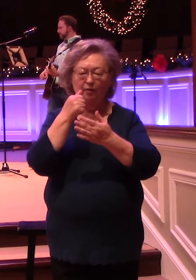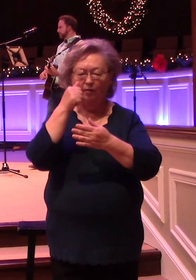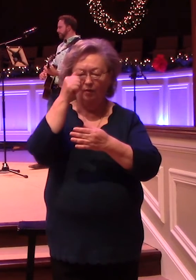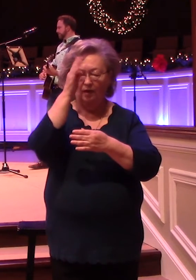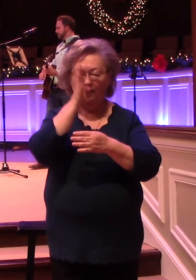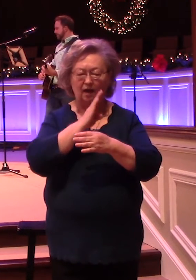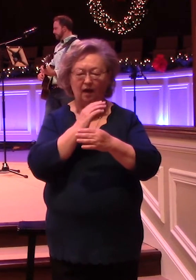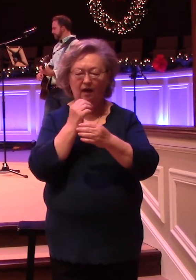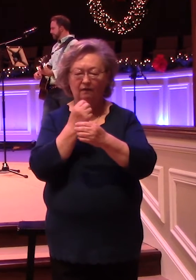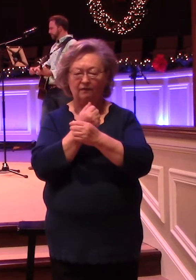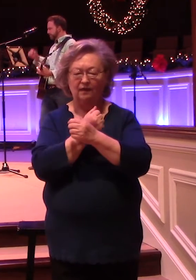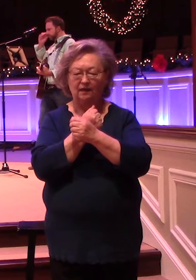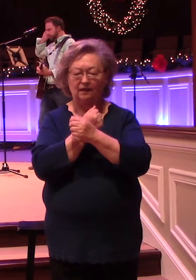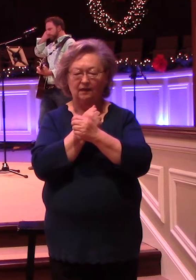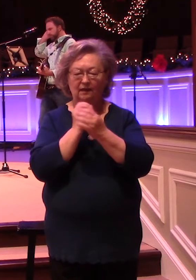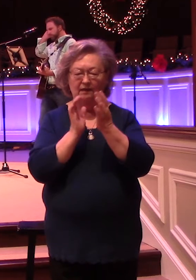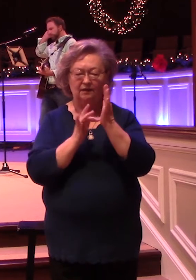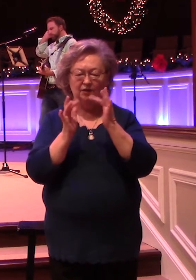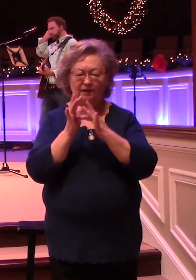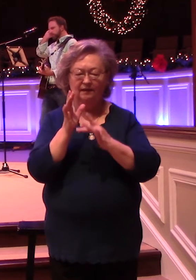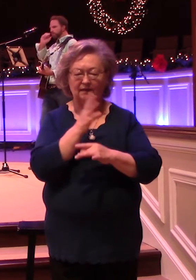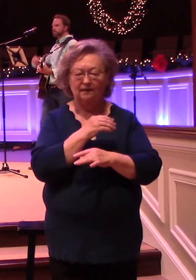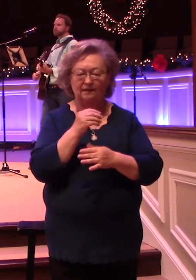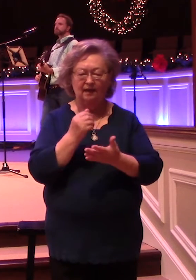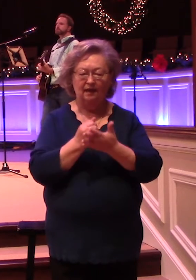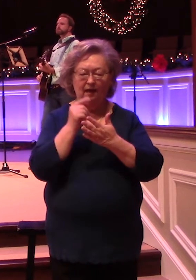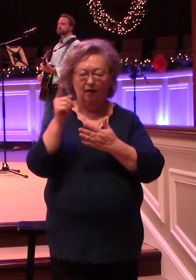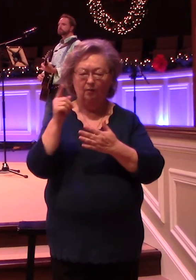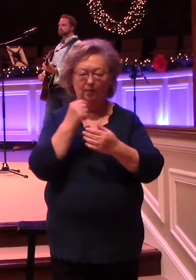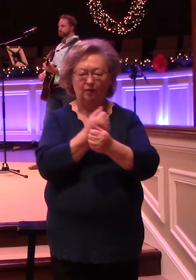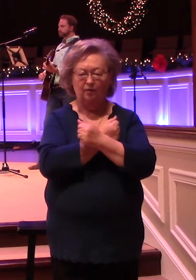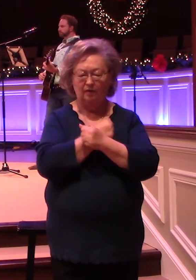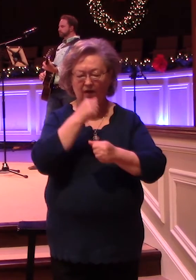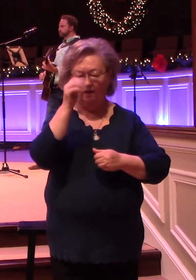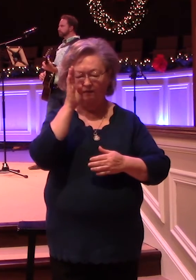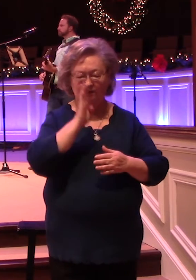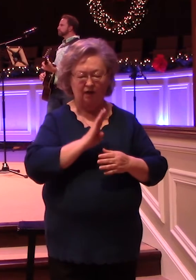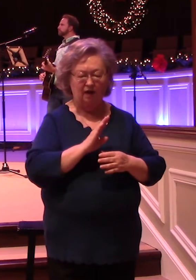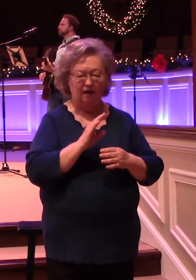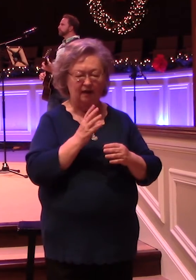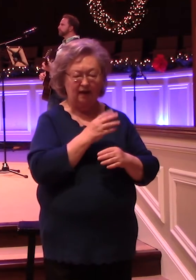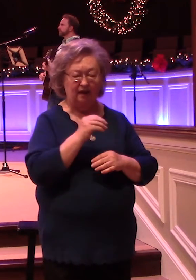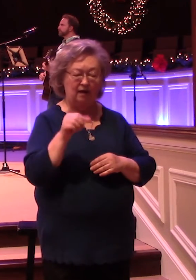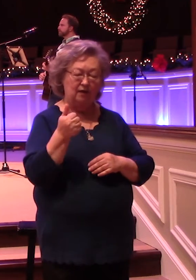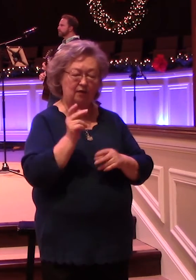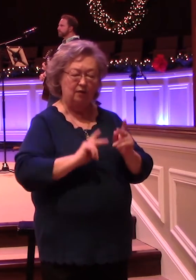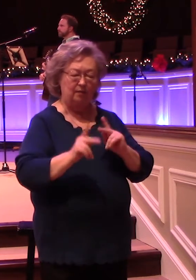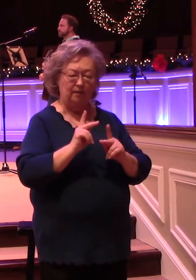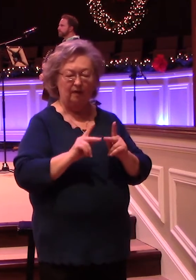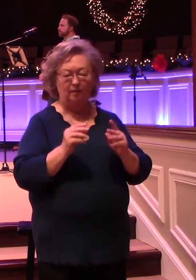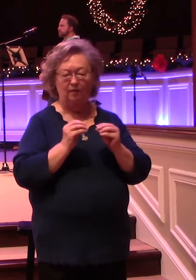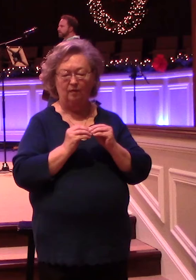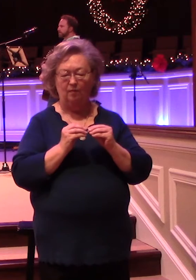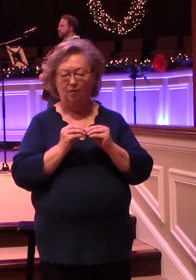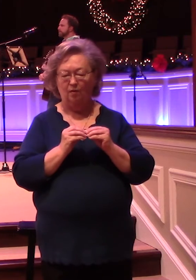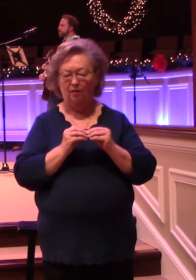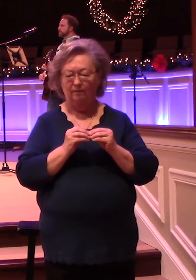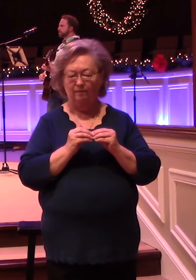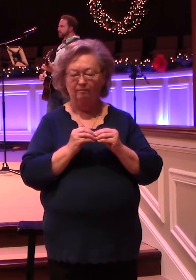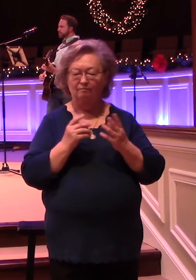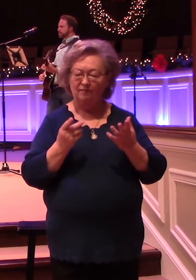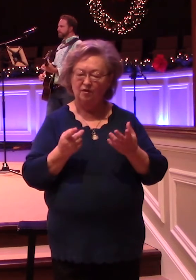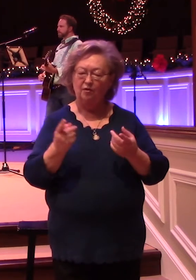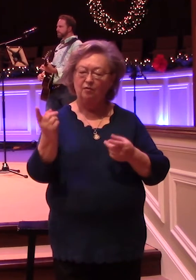God, others in the world together. And you can take a step this morning to making this church your home. Others of you,